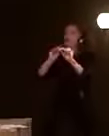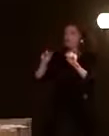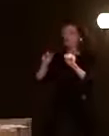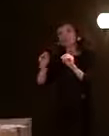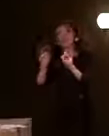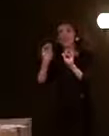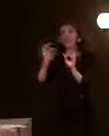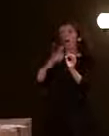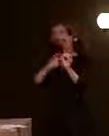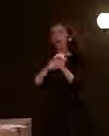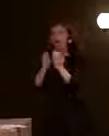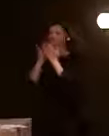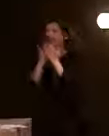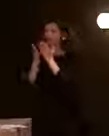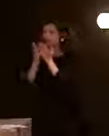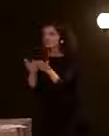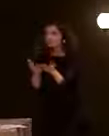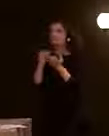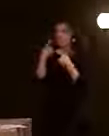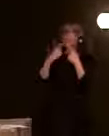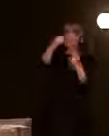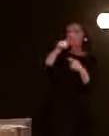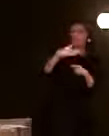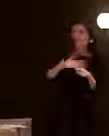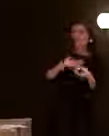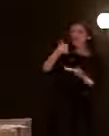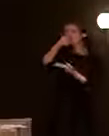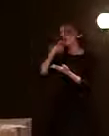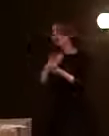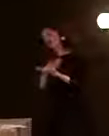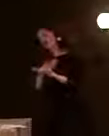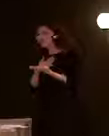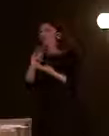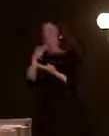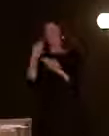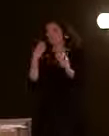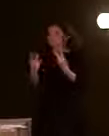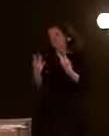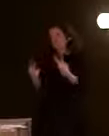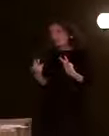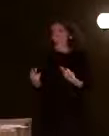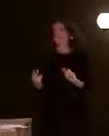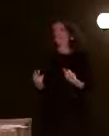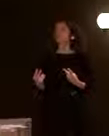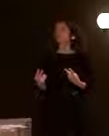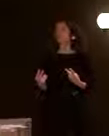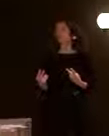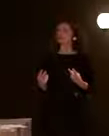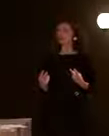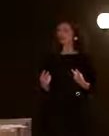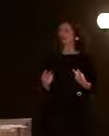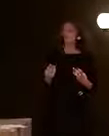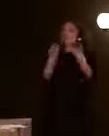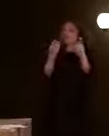it is important to model that option of saying, I do not like this book, because students will often feel